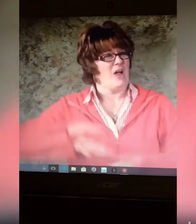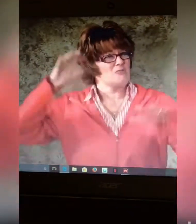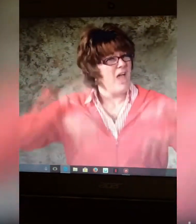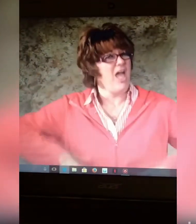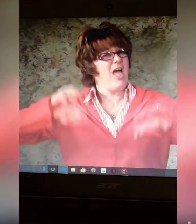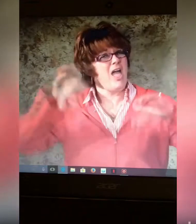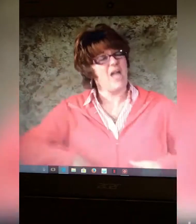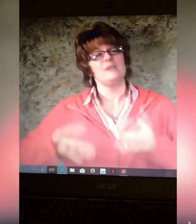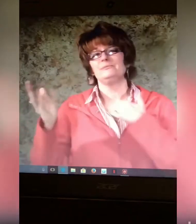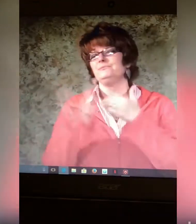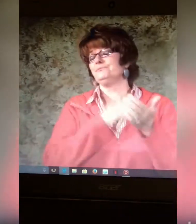and